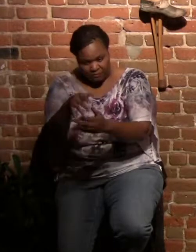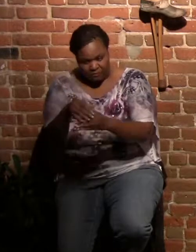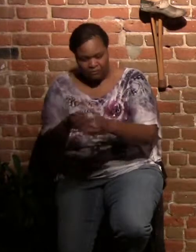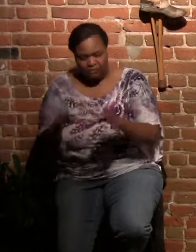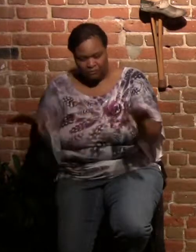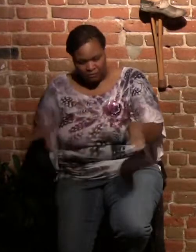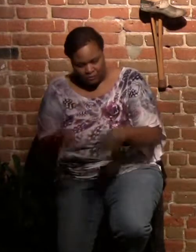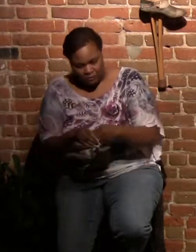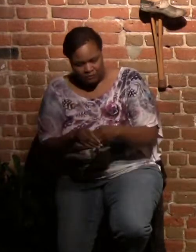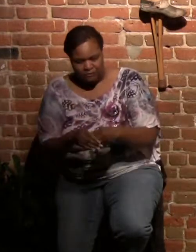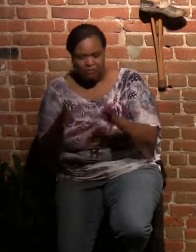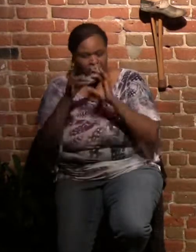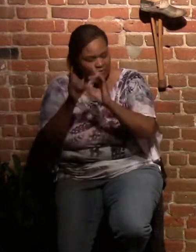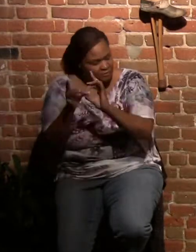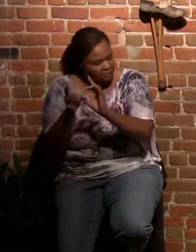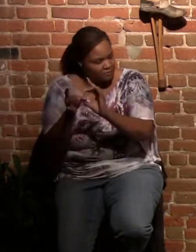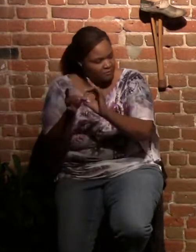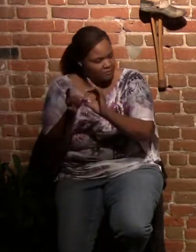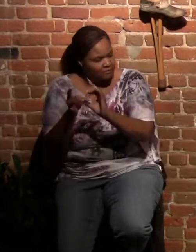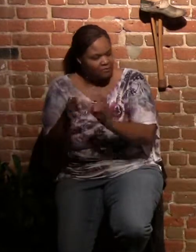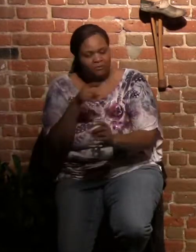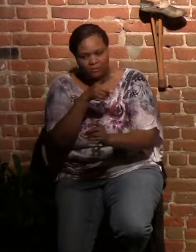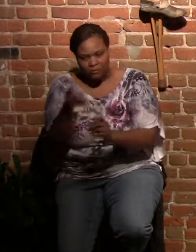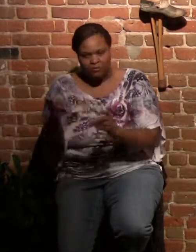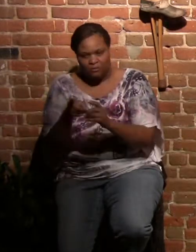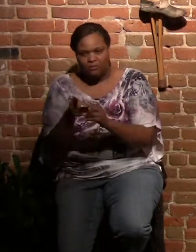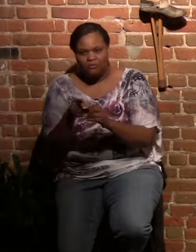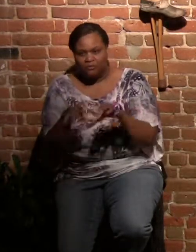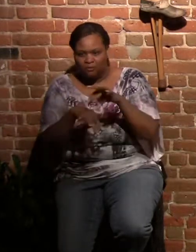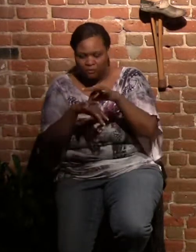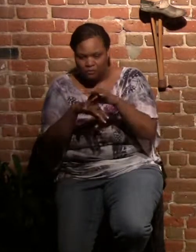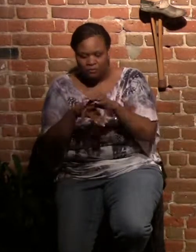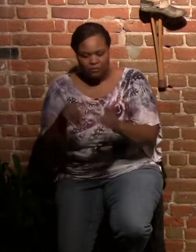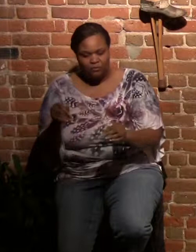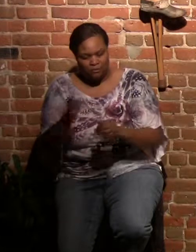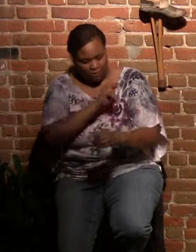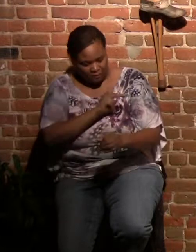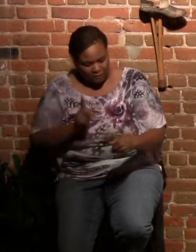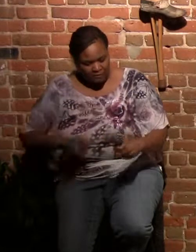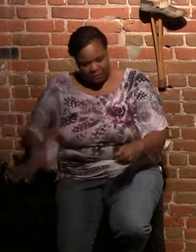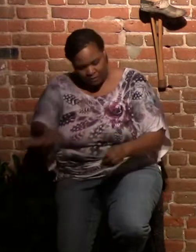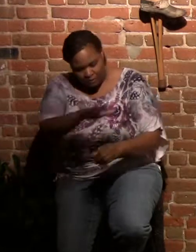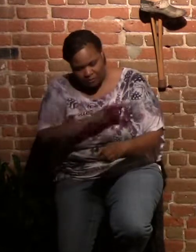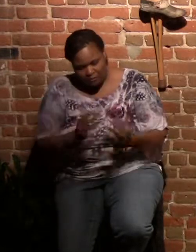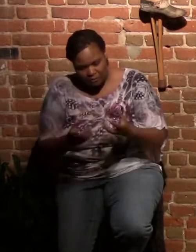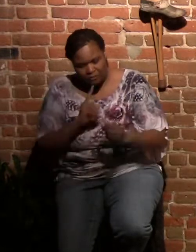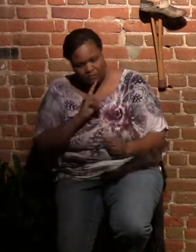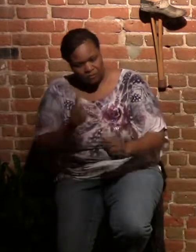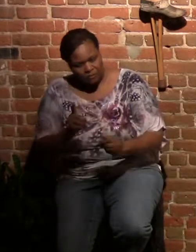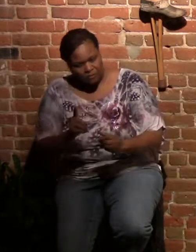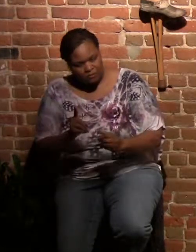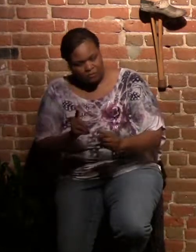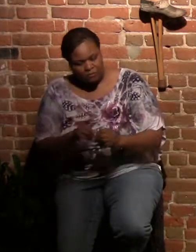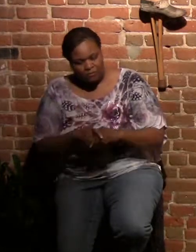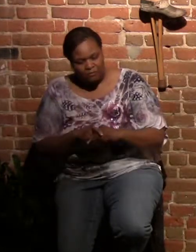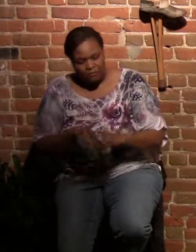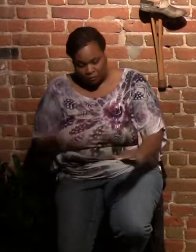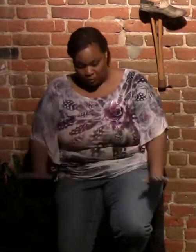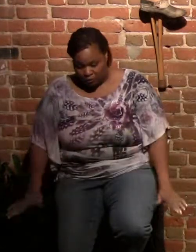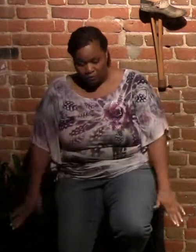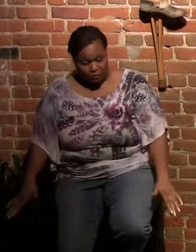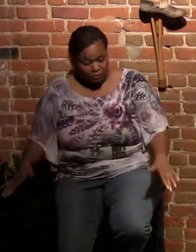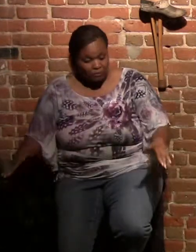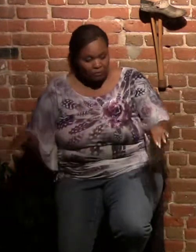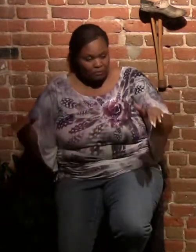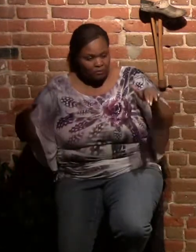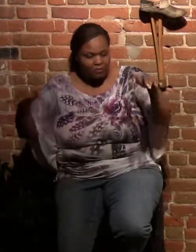engagement, connection, those are the jewels of the kingdom. And we want to make sure, certainly, that children grow up with